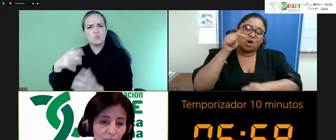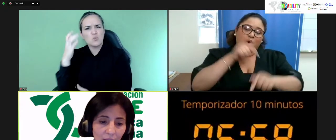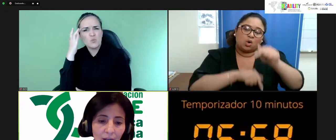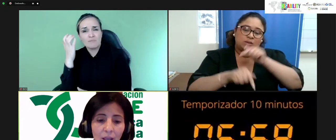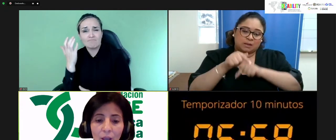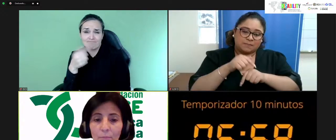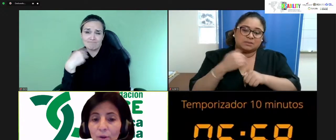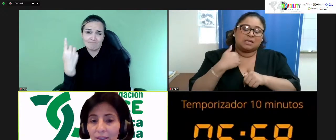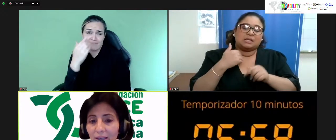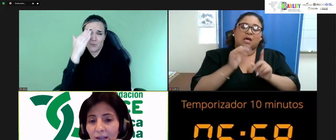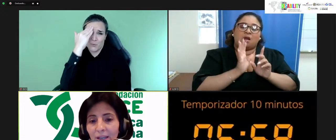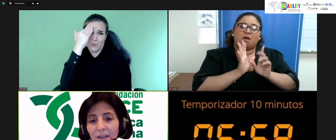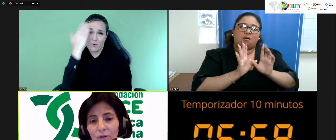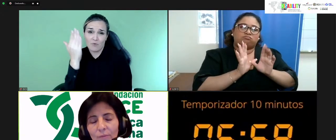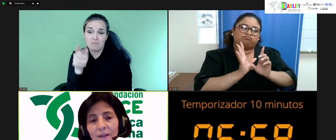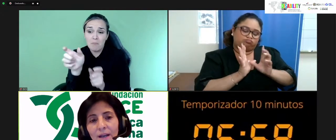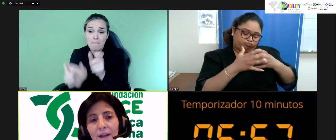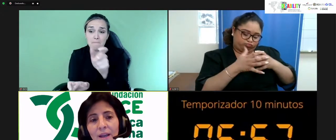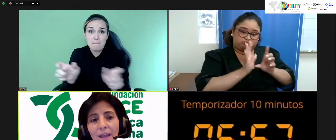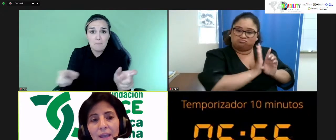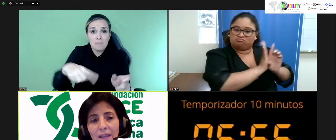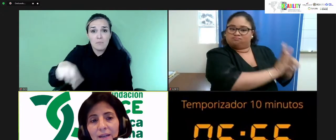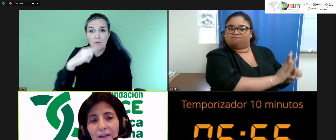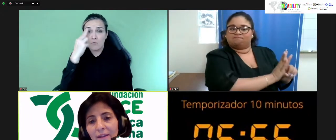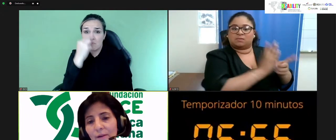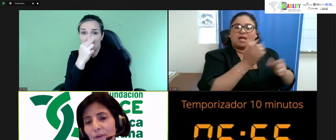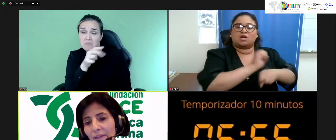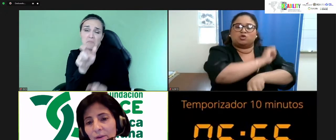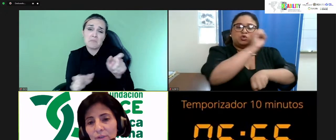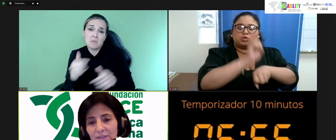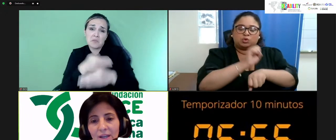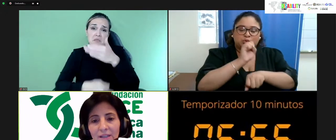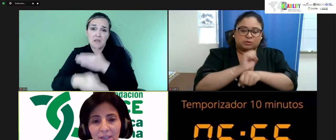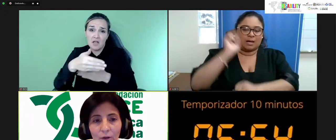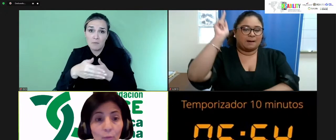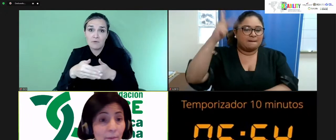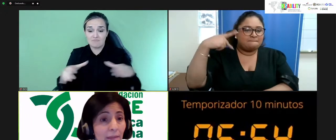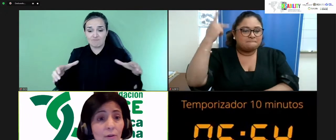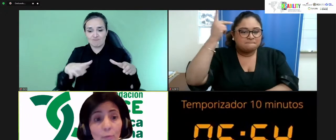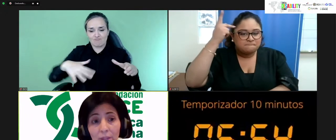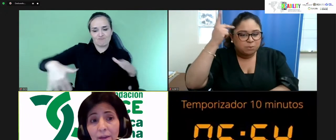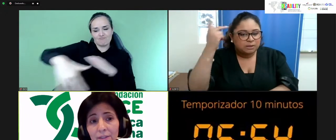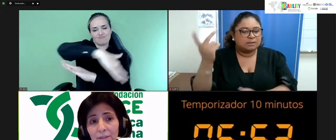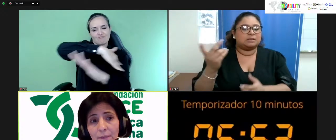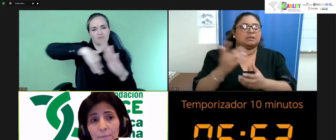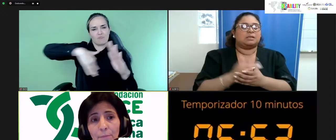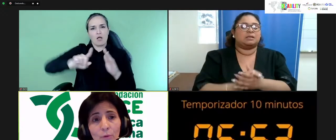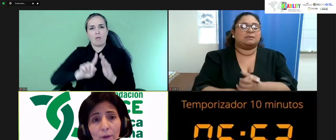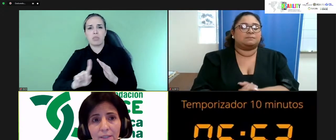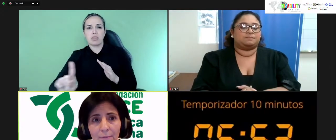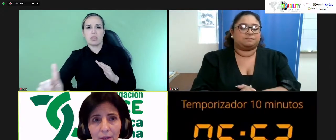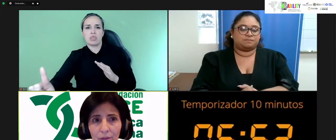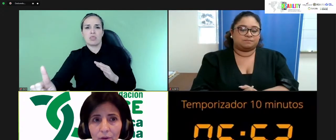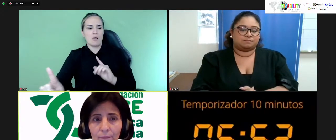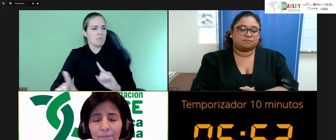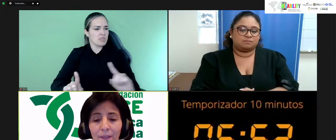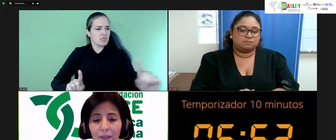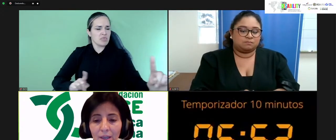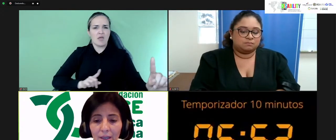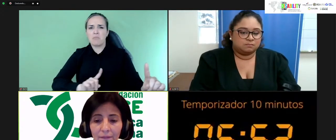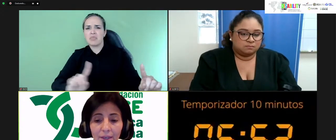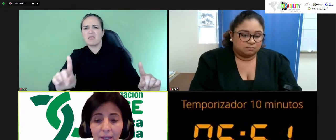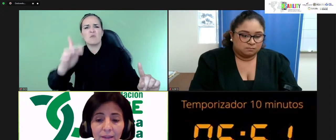excluded from participation from political social life in each one of our communities